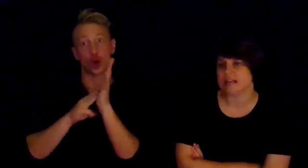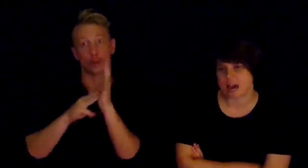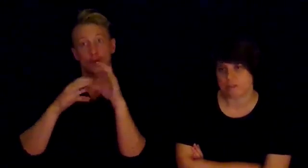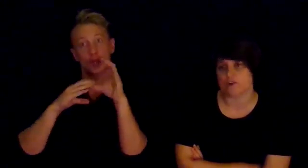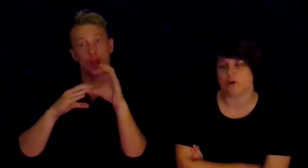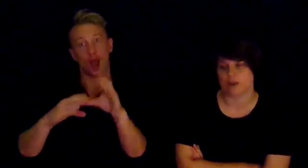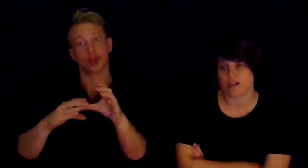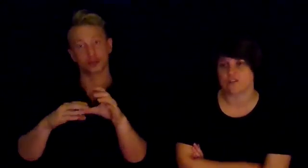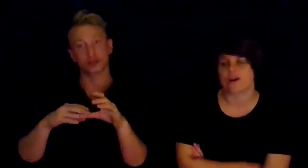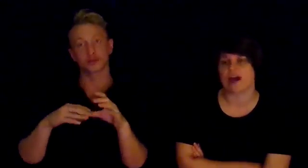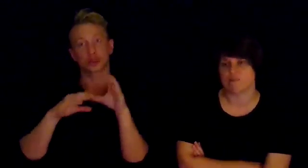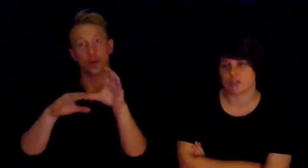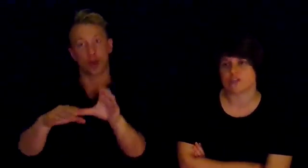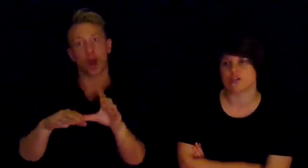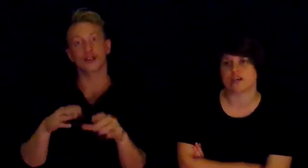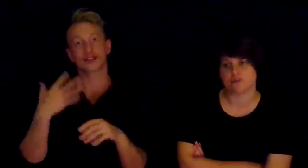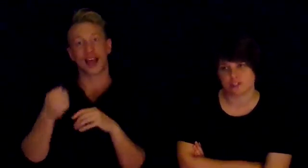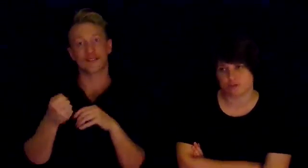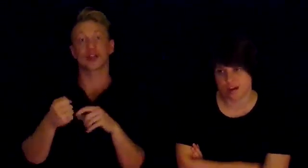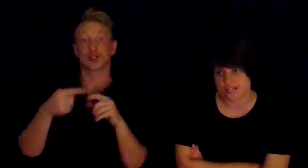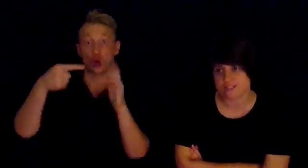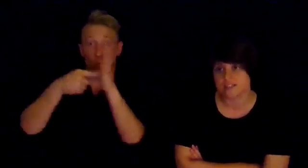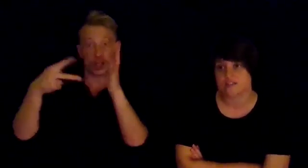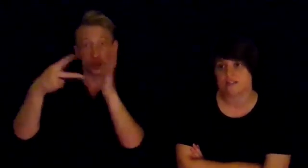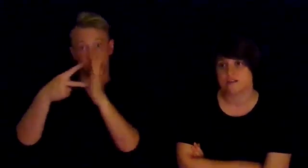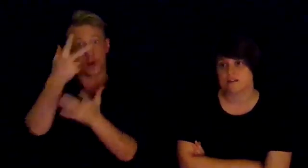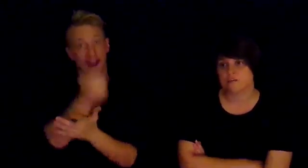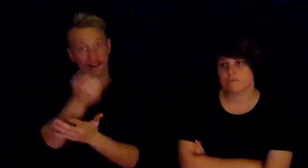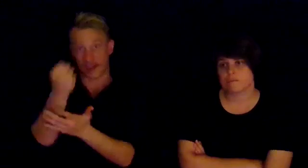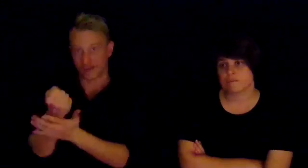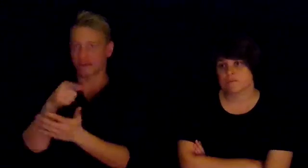guides. I need hours for comm guides. So I have those 2 now, which is great.